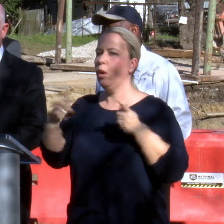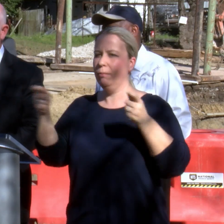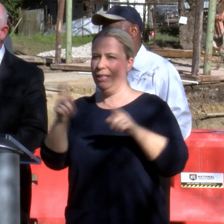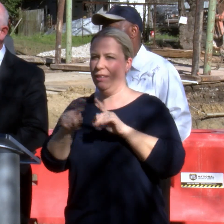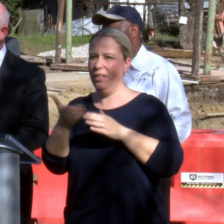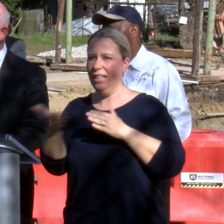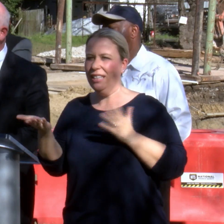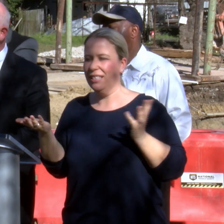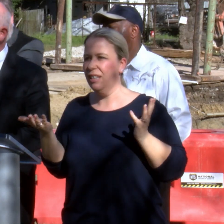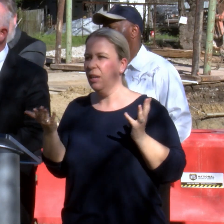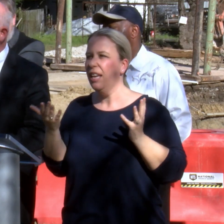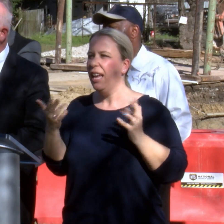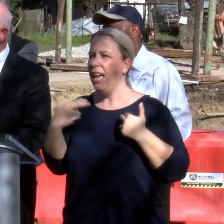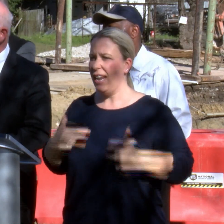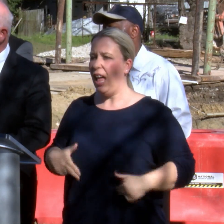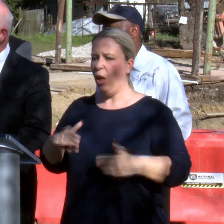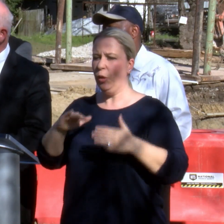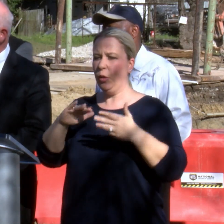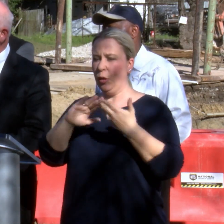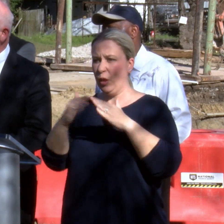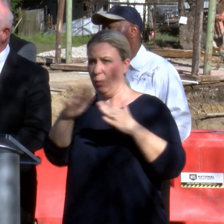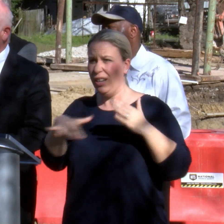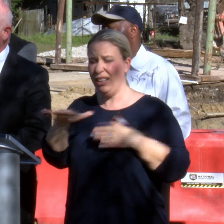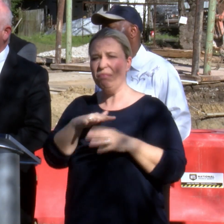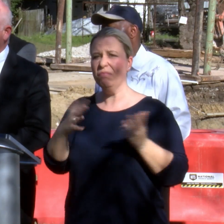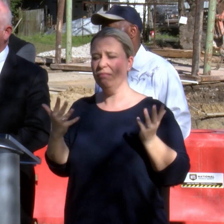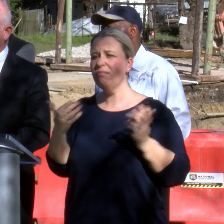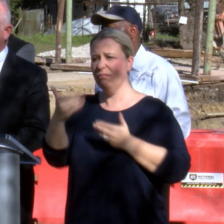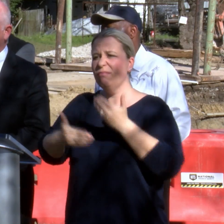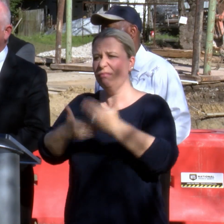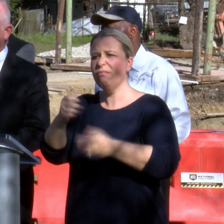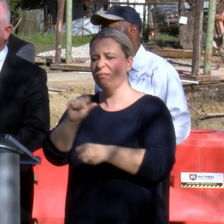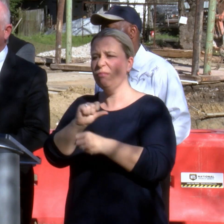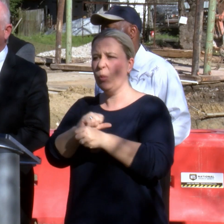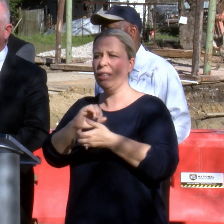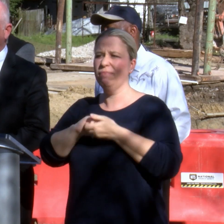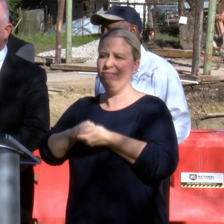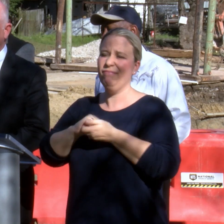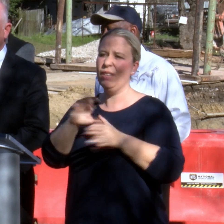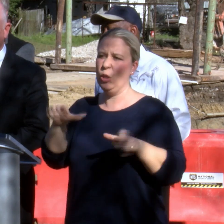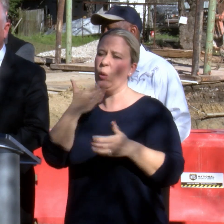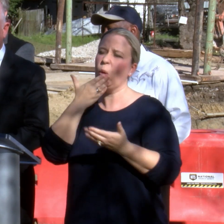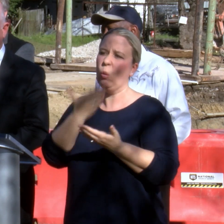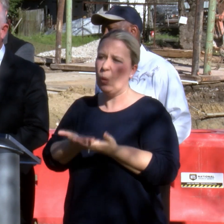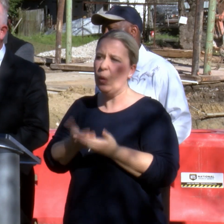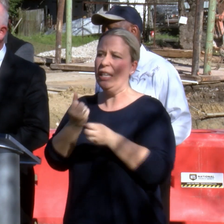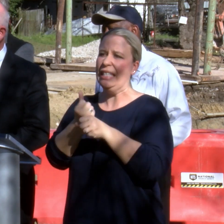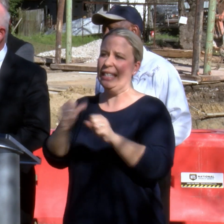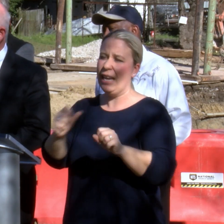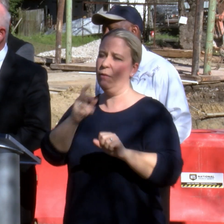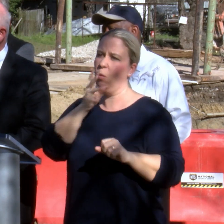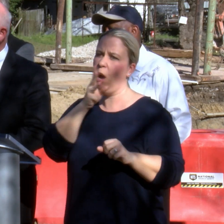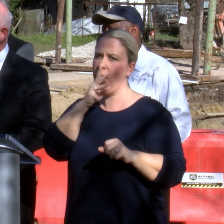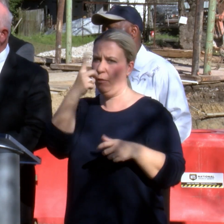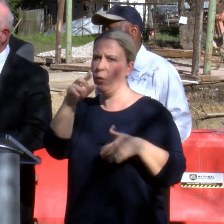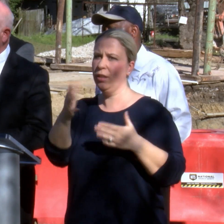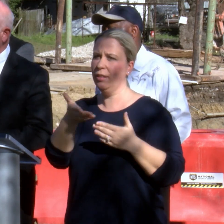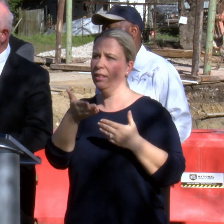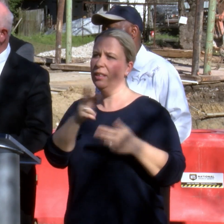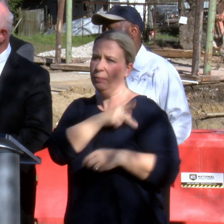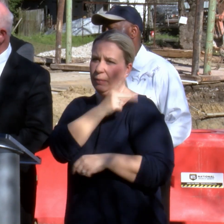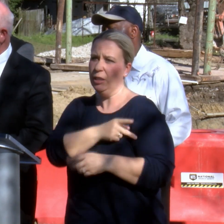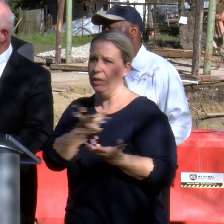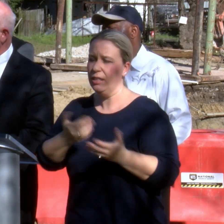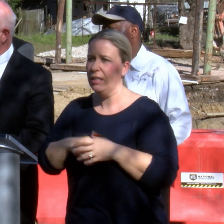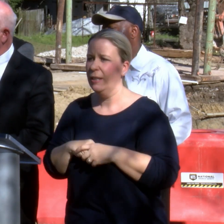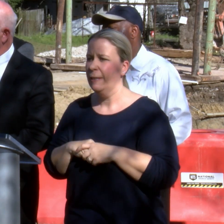quite assured that the healthcare community is in step with all the other recommendations and providing good, safe water and safe medical